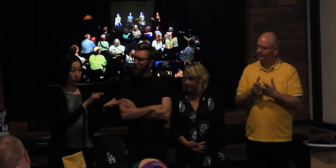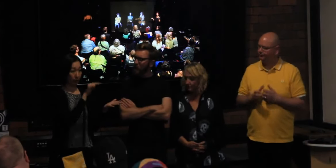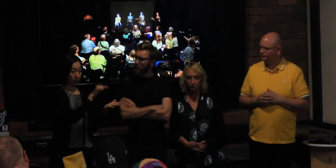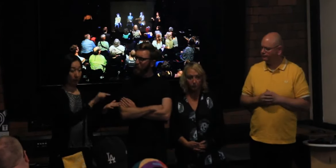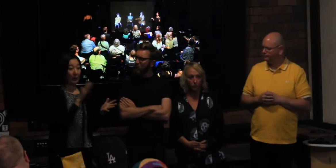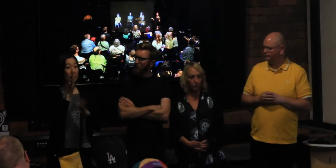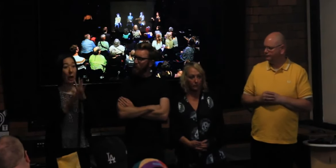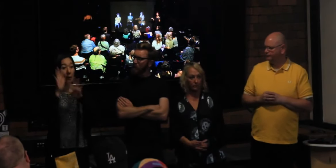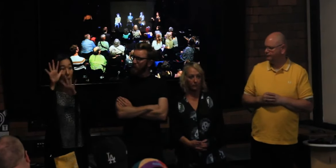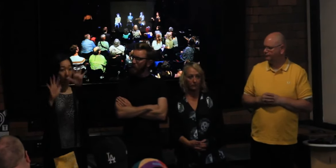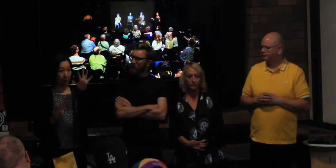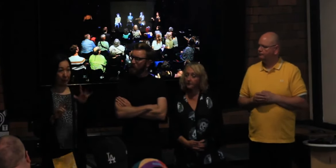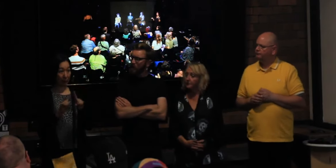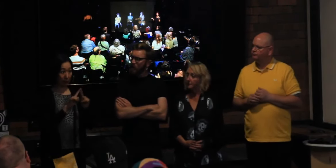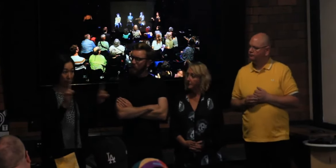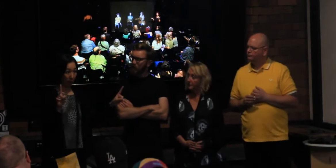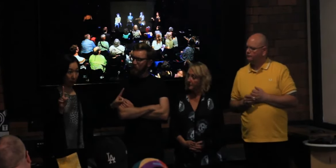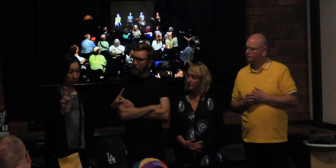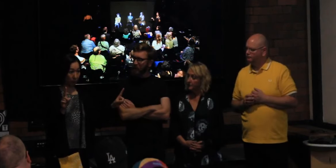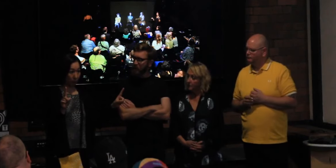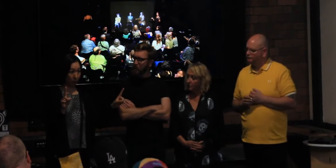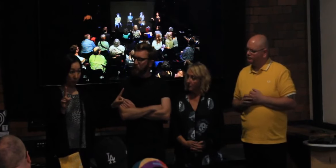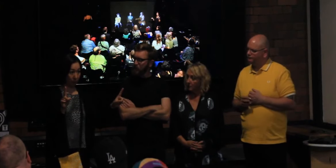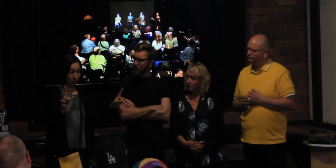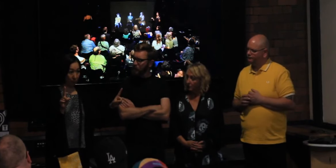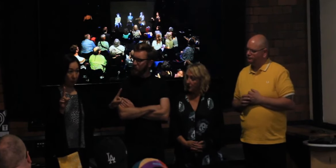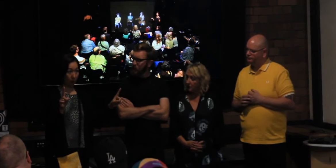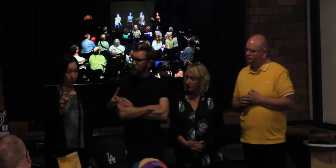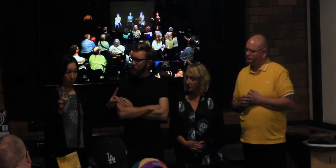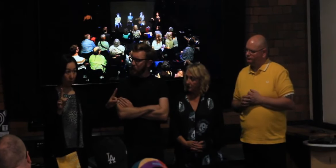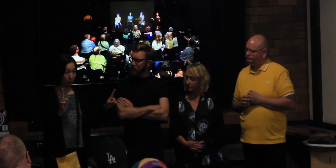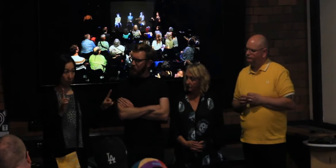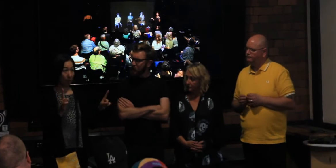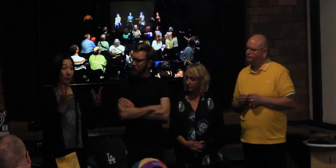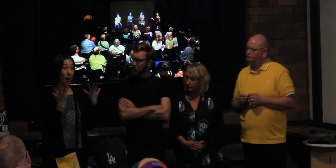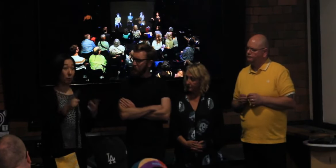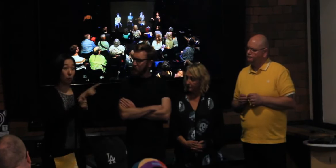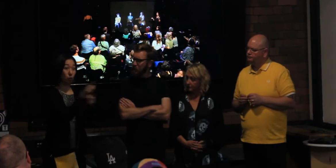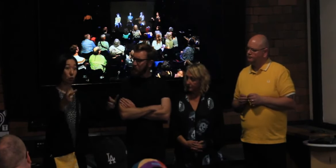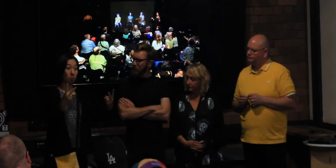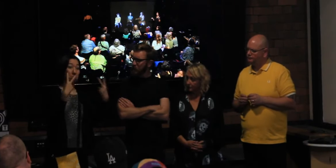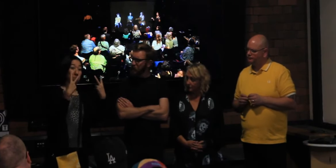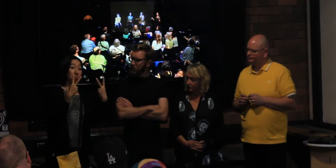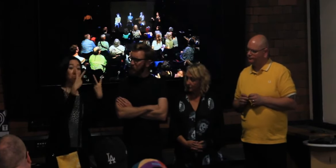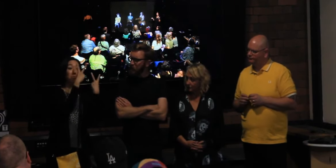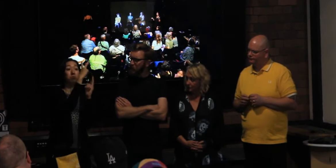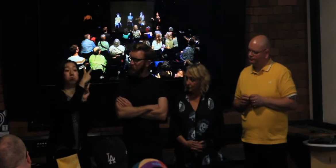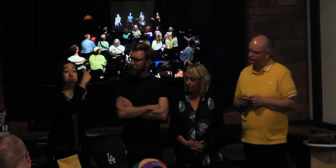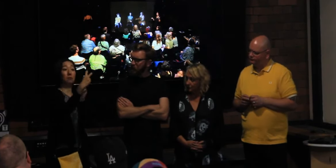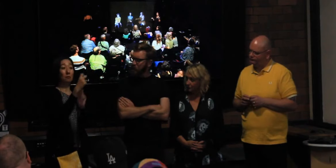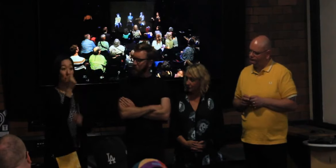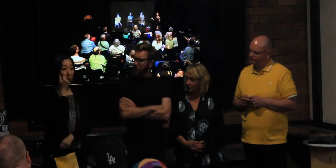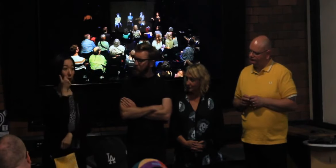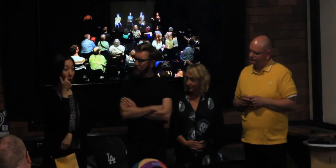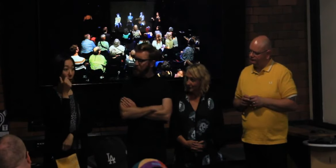In terms of BSL and sign miming, obviously they are very, very different. And now